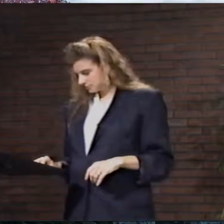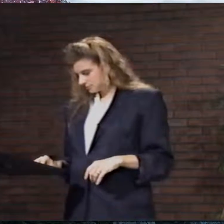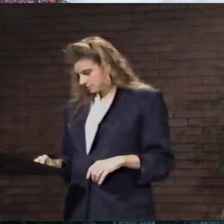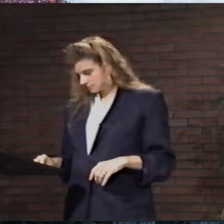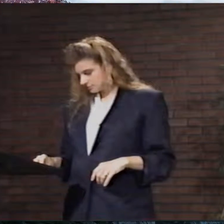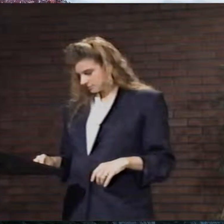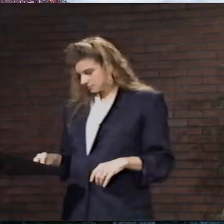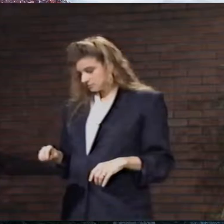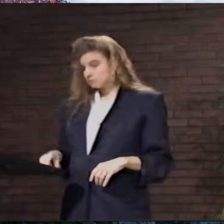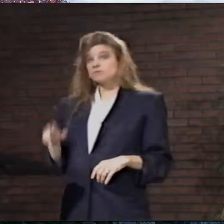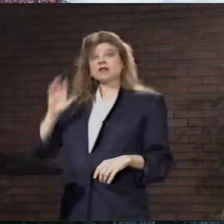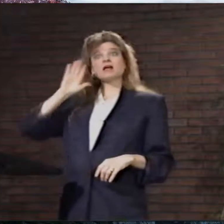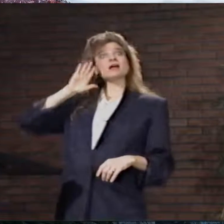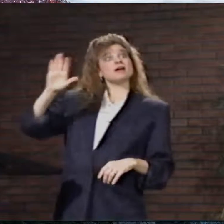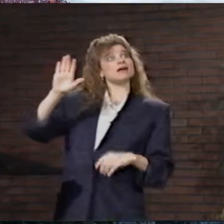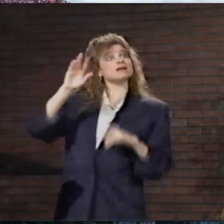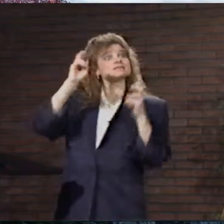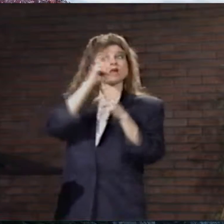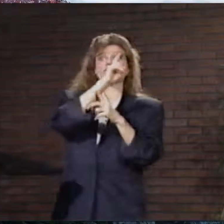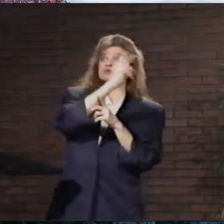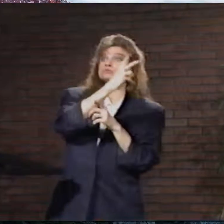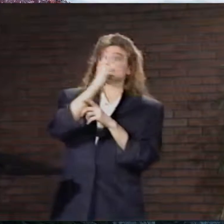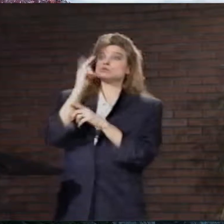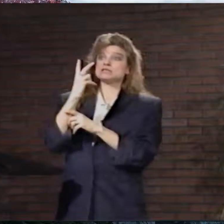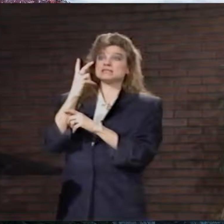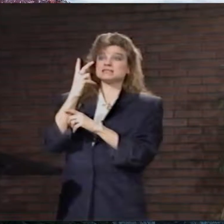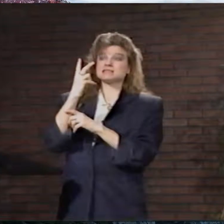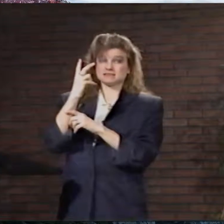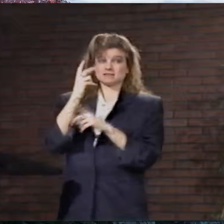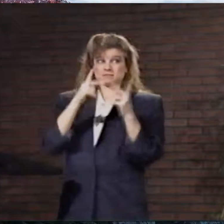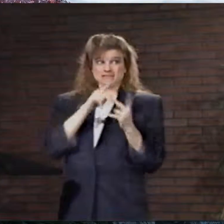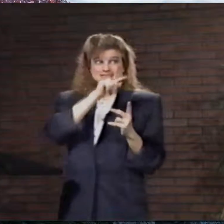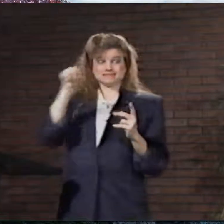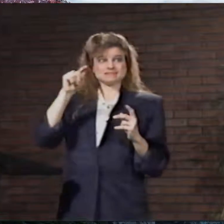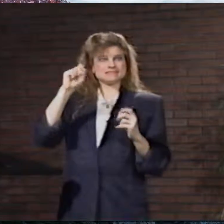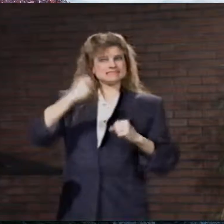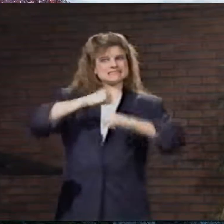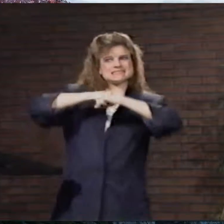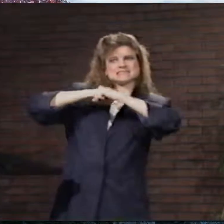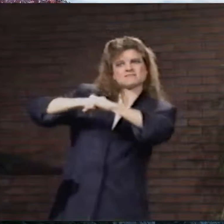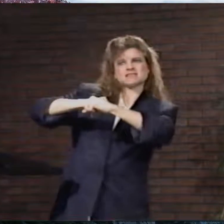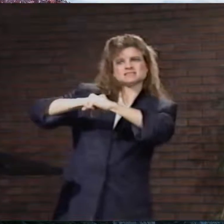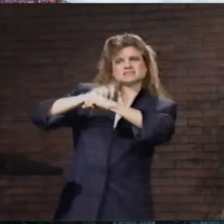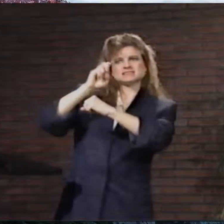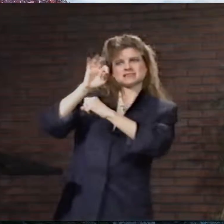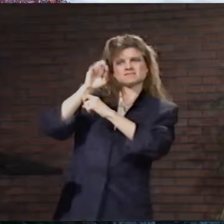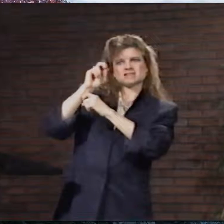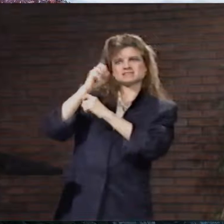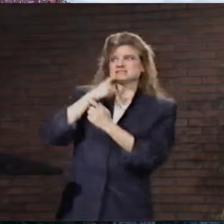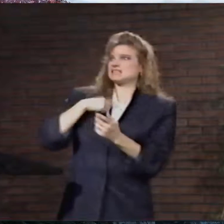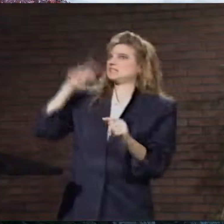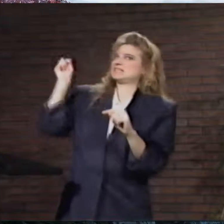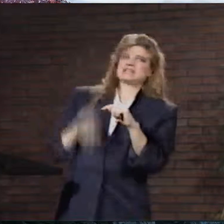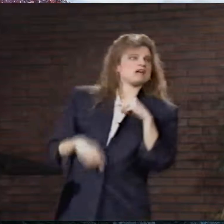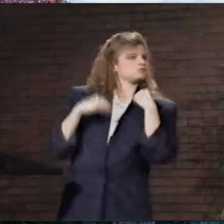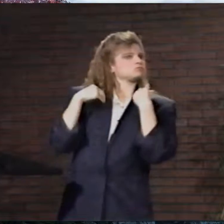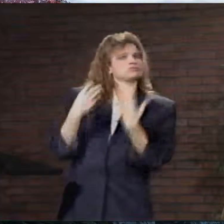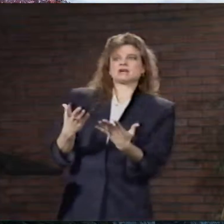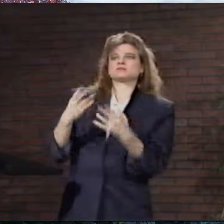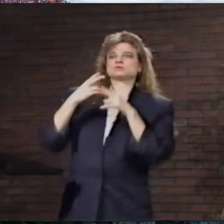need to be used for performance interpreting, such as plays or concerts, in classroom settings.